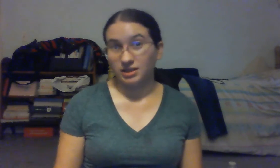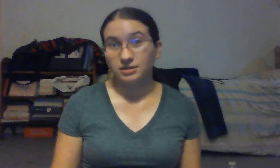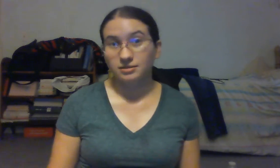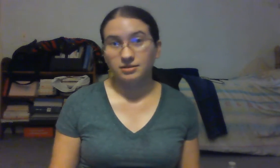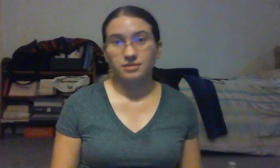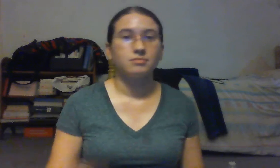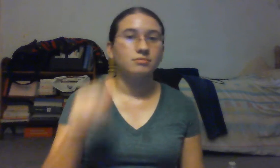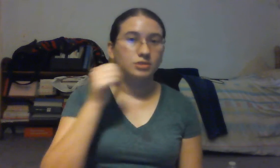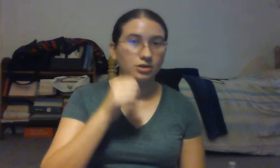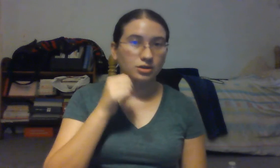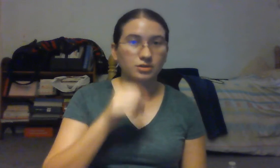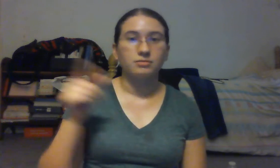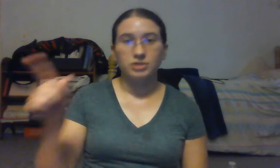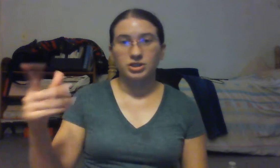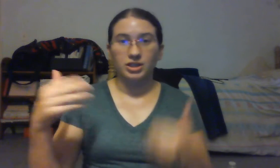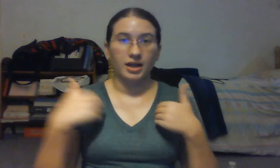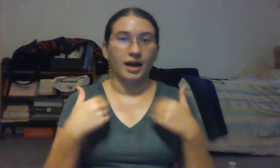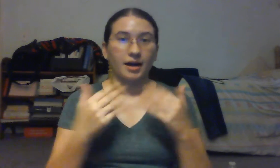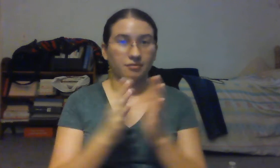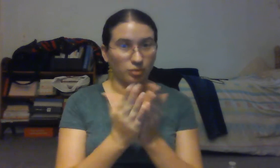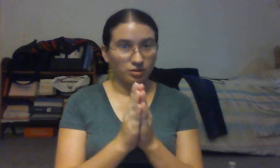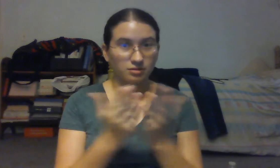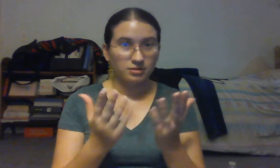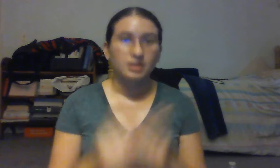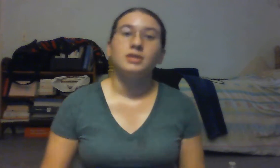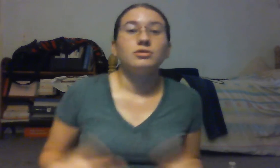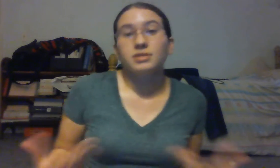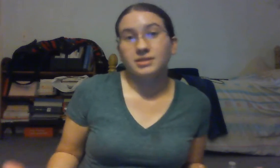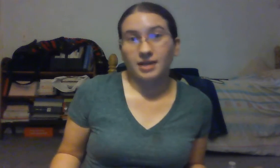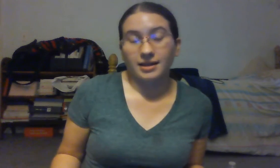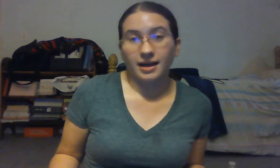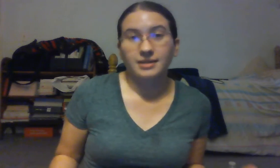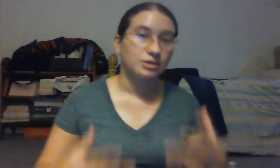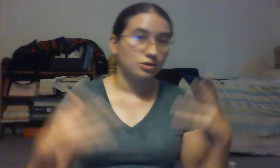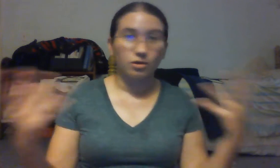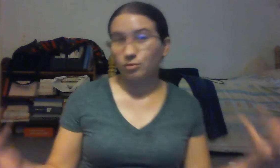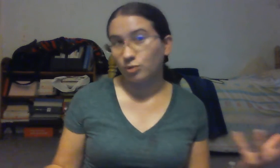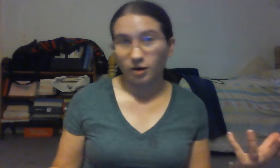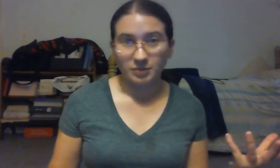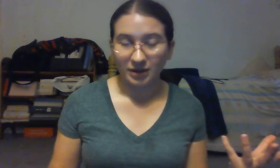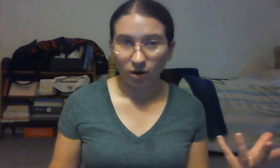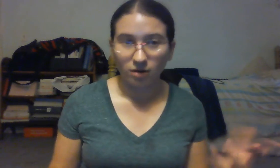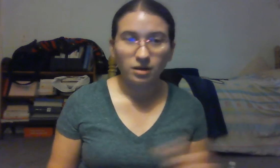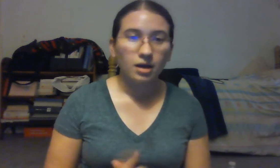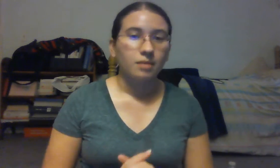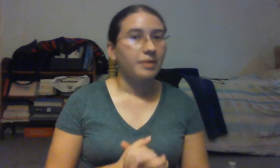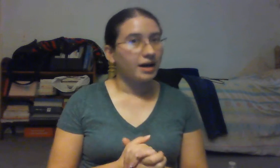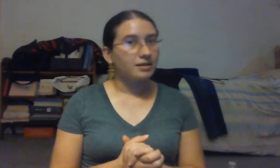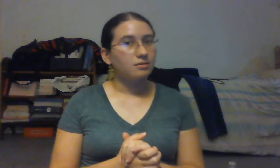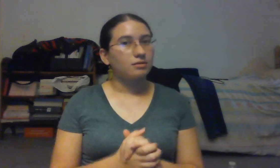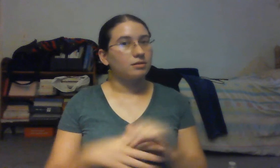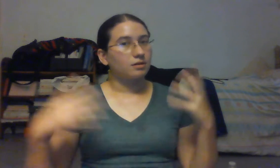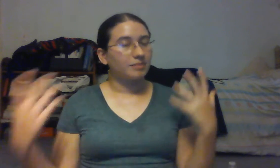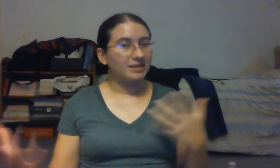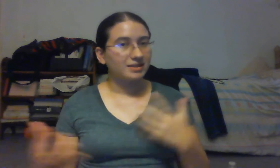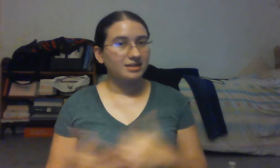object. Girl, she have book. You could sign that. It's no problem at all. But the basic